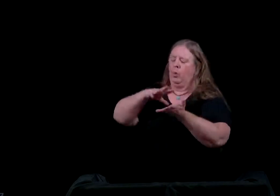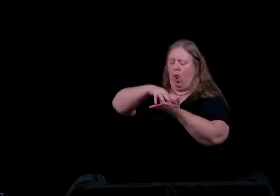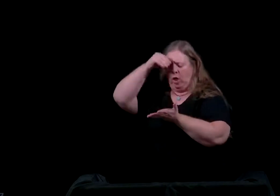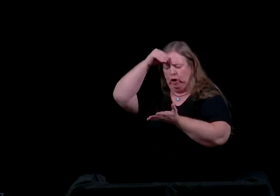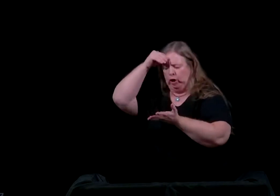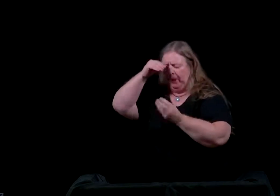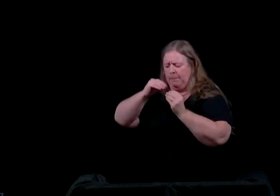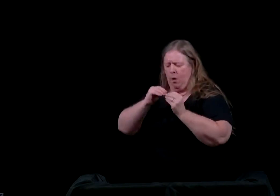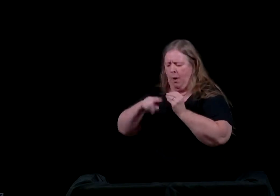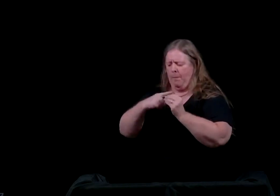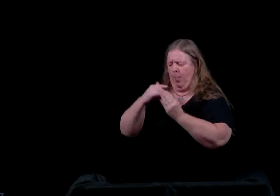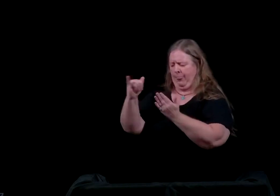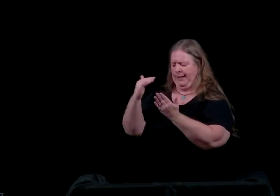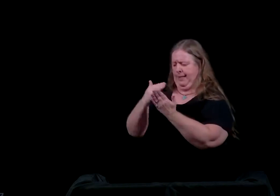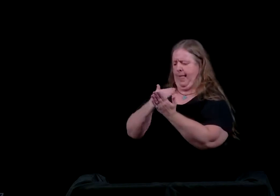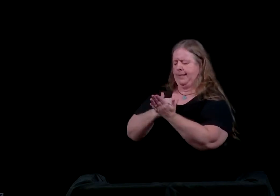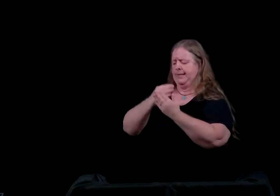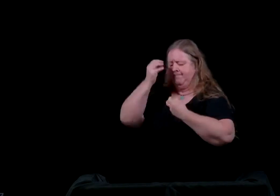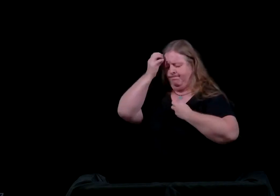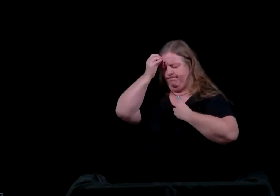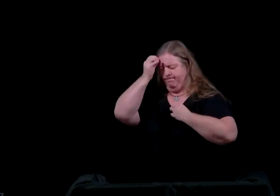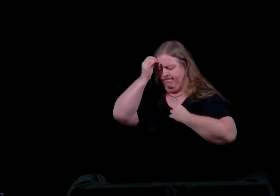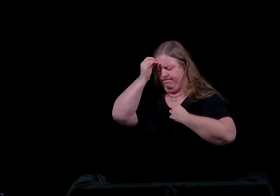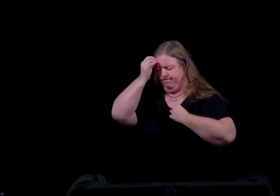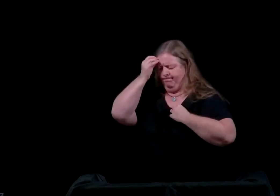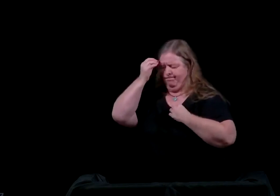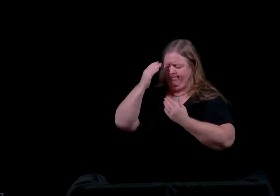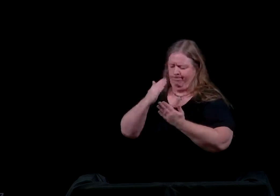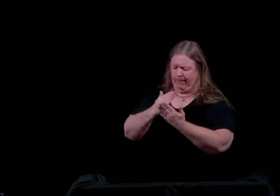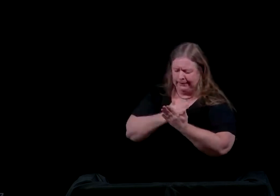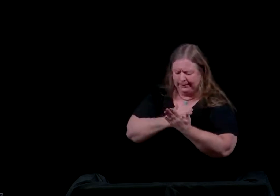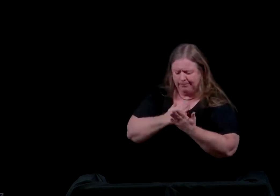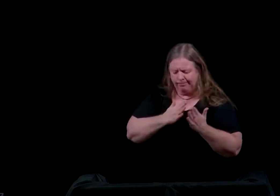And teach them what you want them to learn from today's lesson.